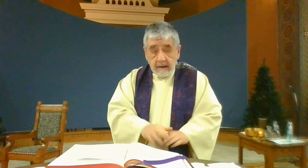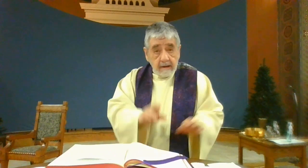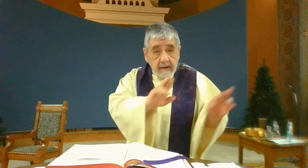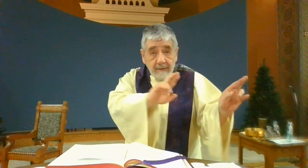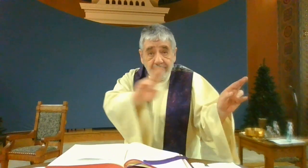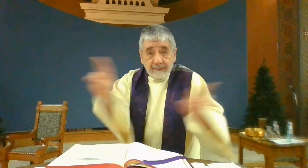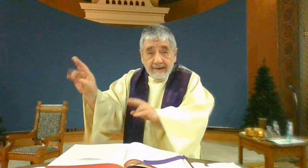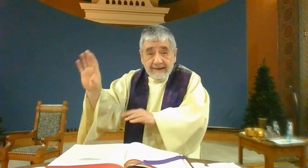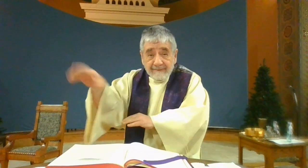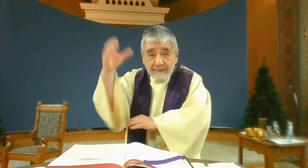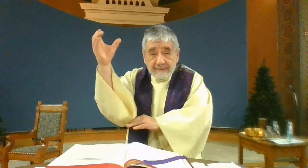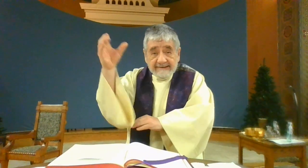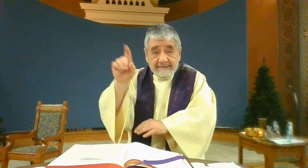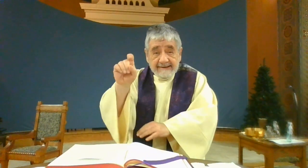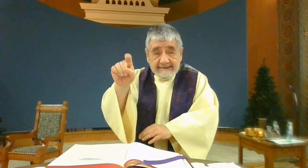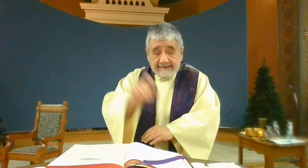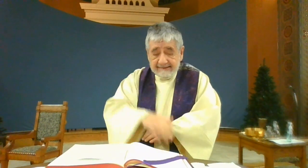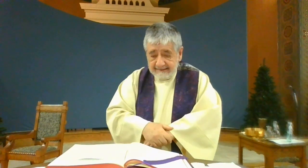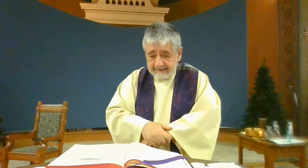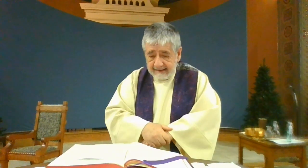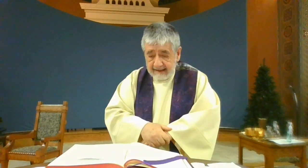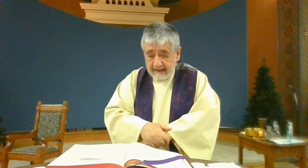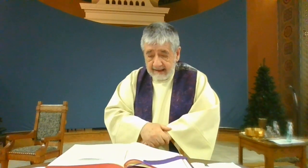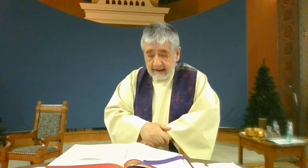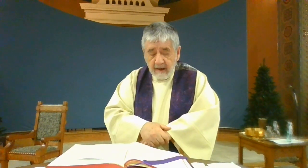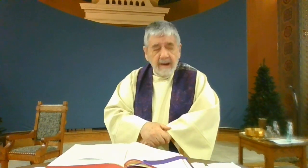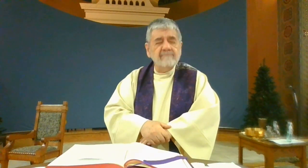And I have a question. Are you ready for Christmas?